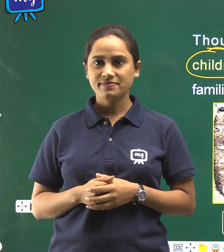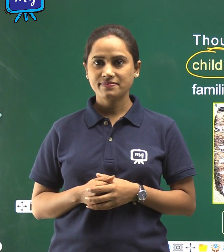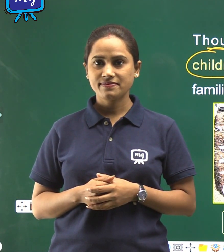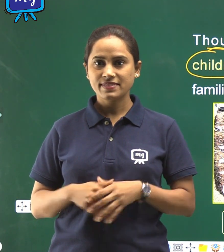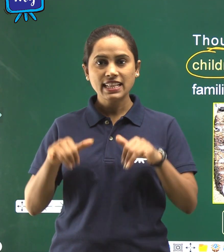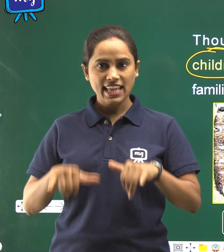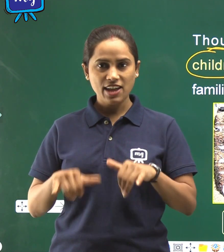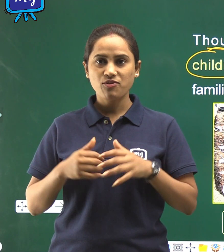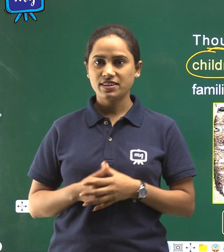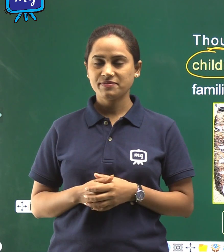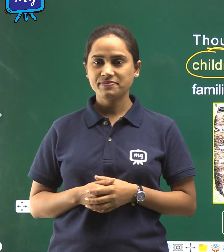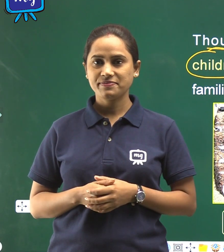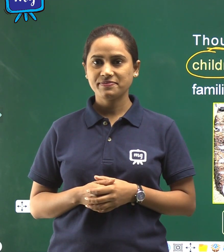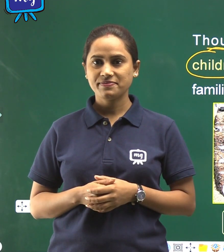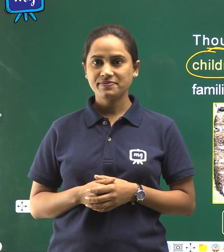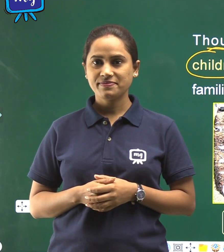live